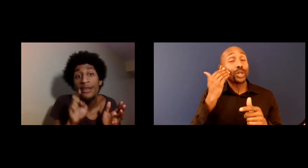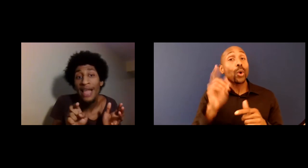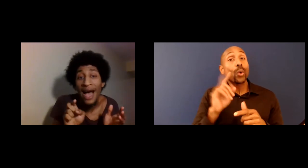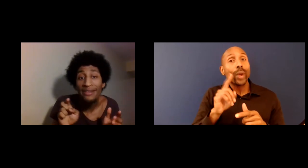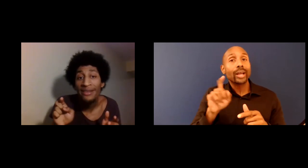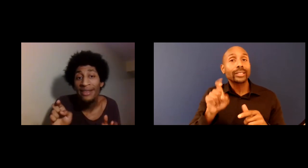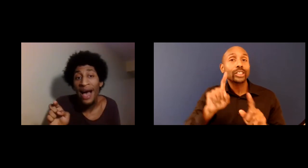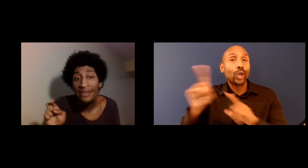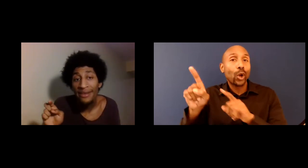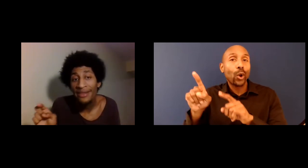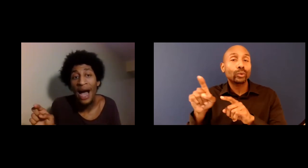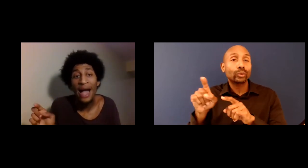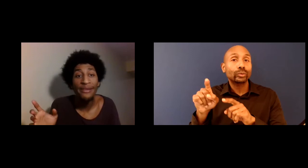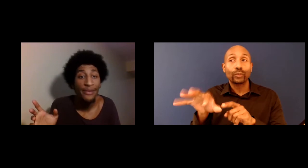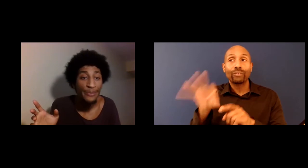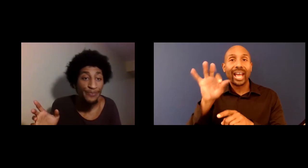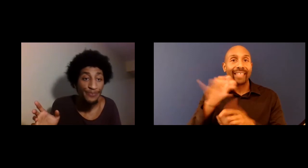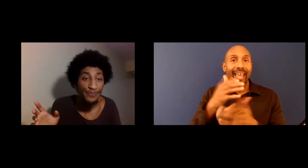heroes ...